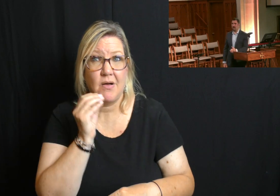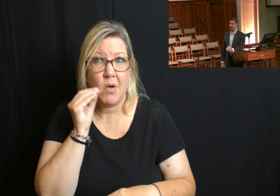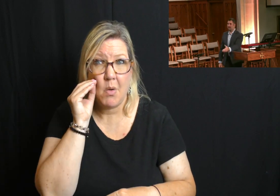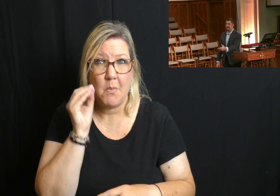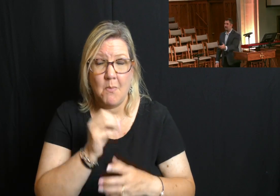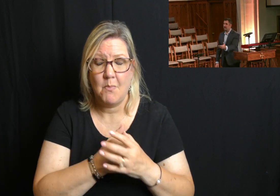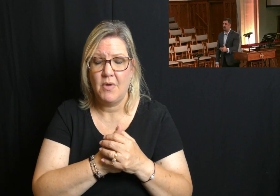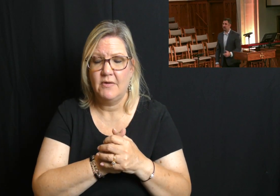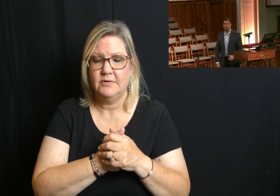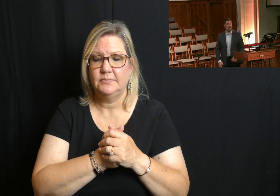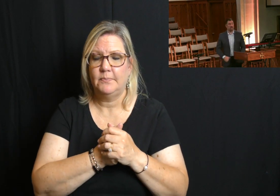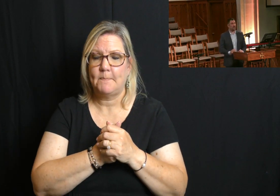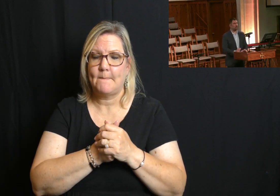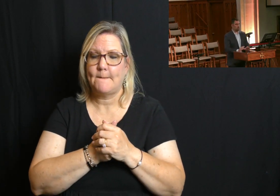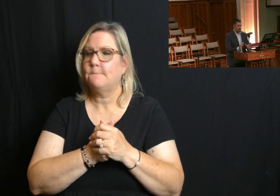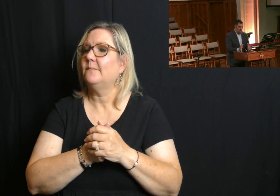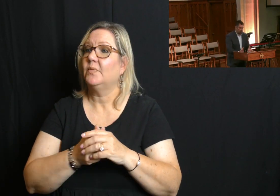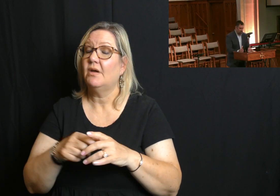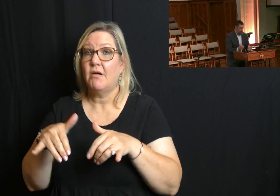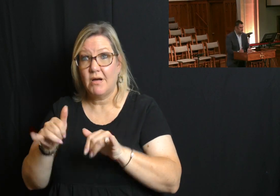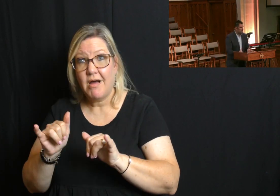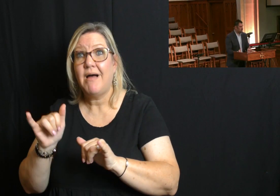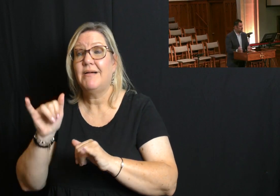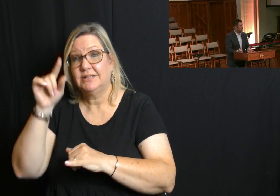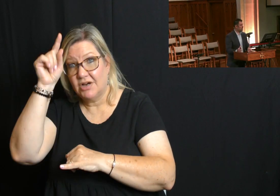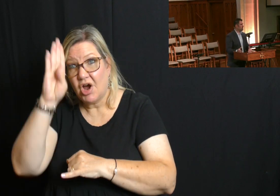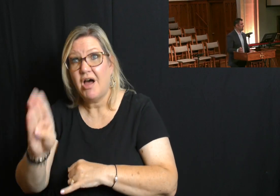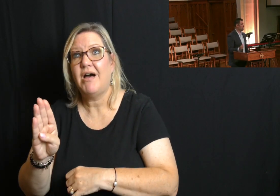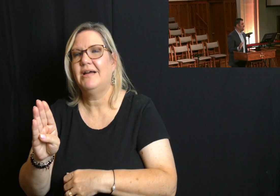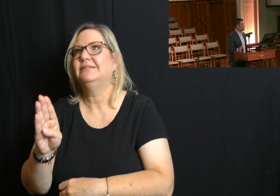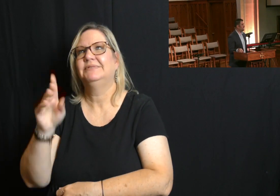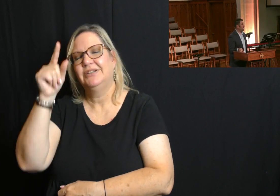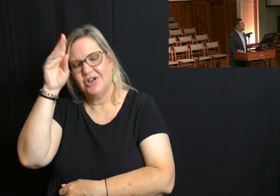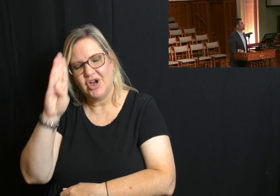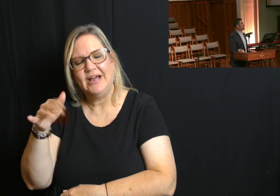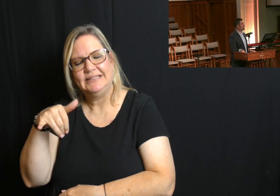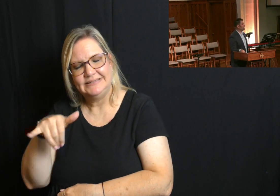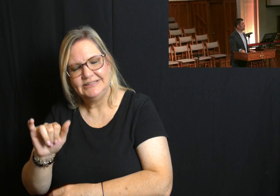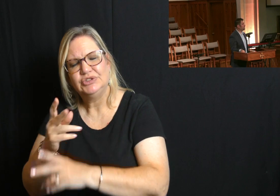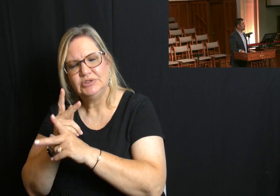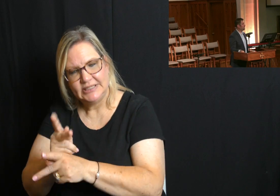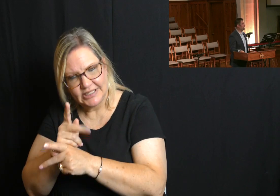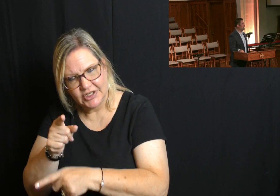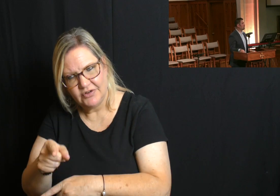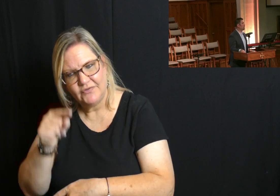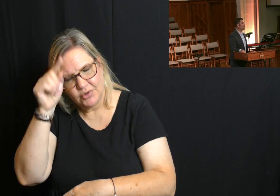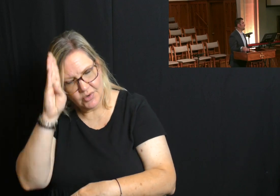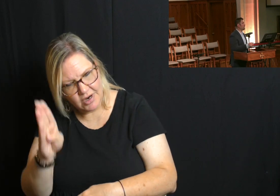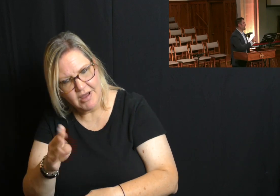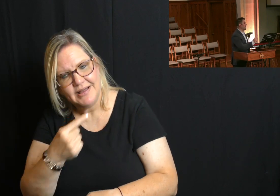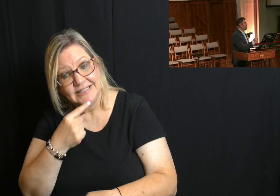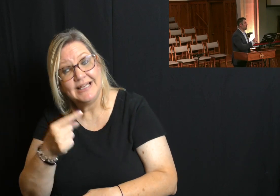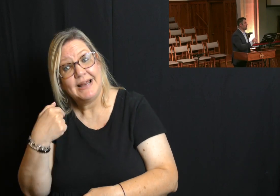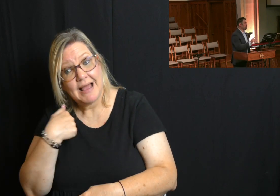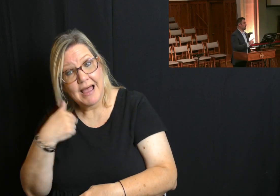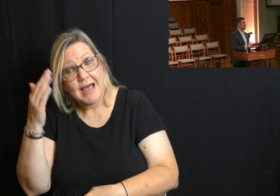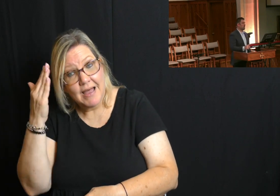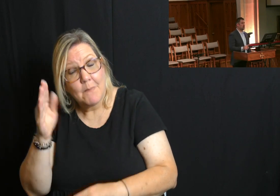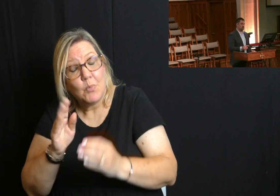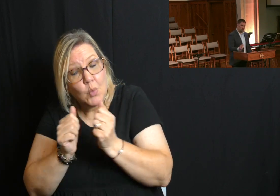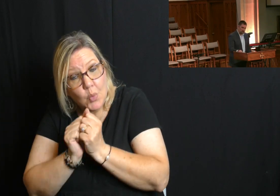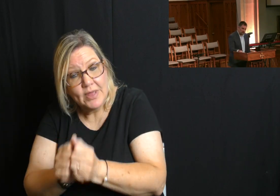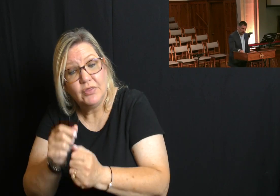God, and God is taking care of him. God, through every step that Jacob took, God said, I am with you. Don't forget that I am with